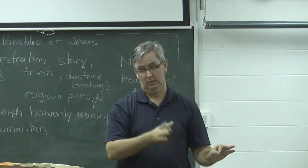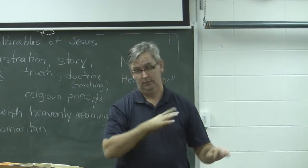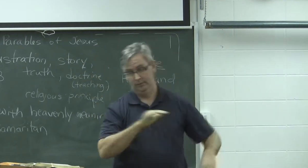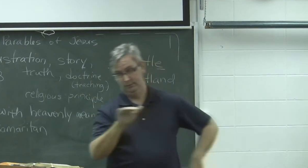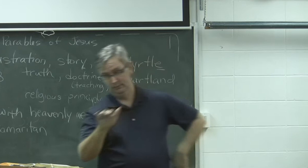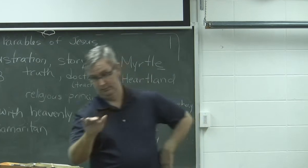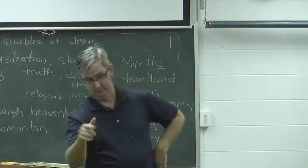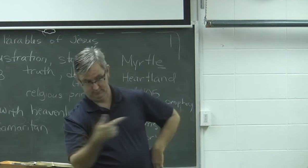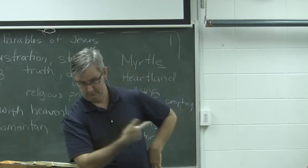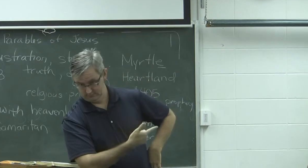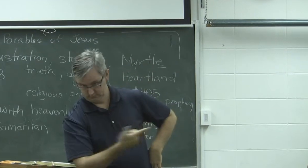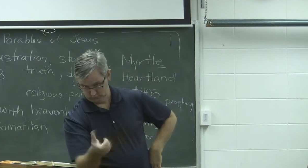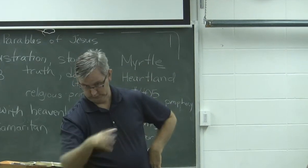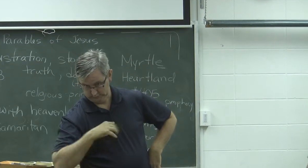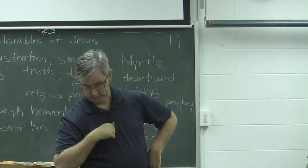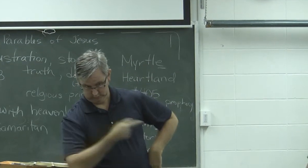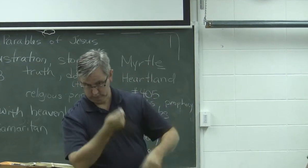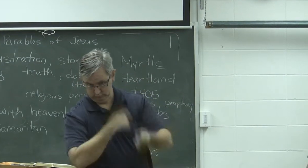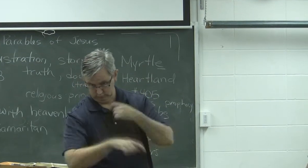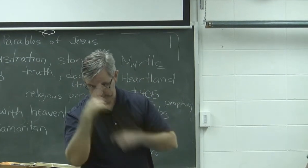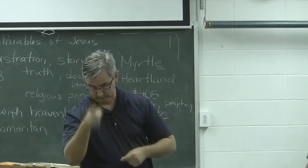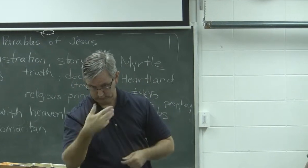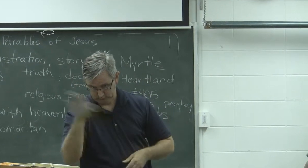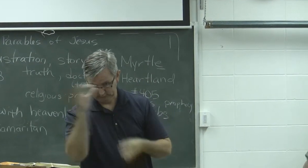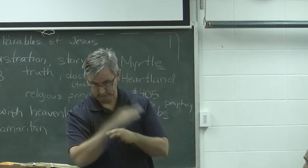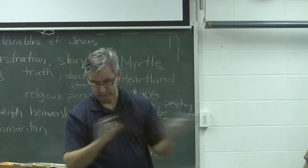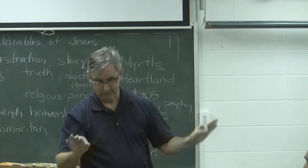said. All right, well, let me talk to the man, the guilty.